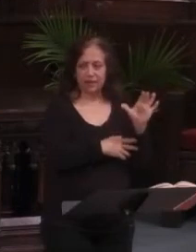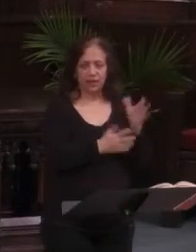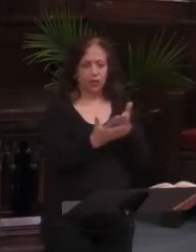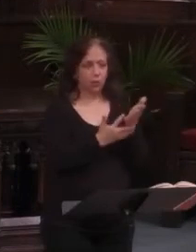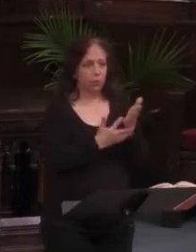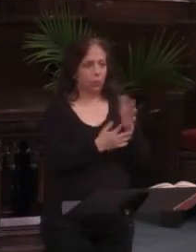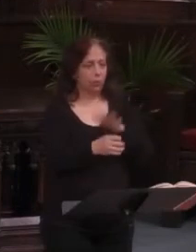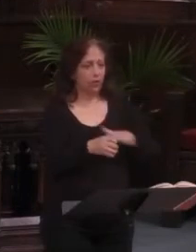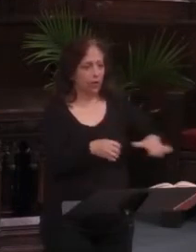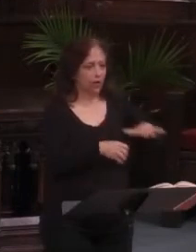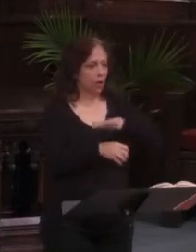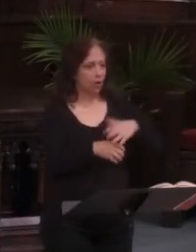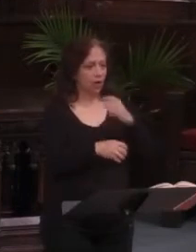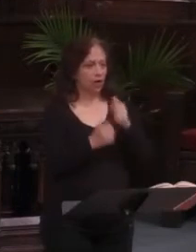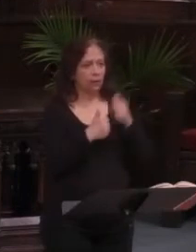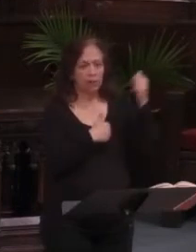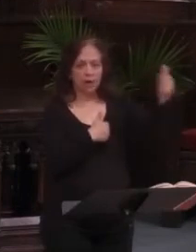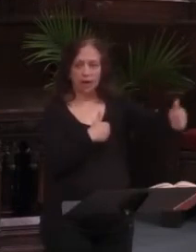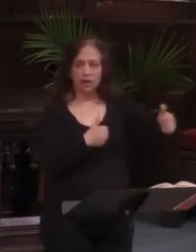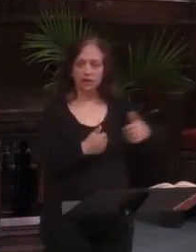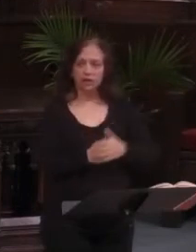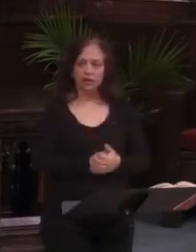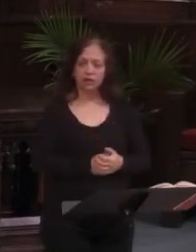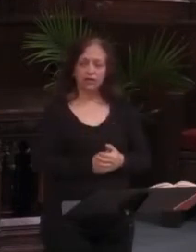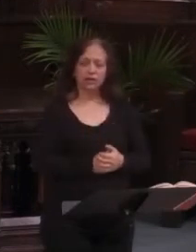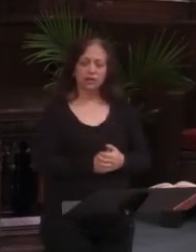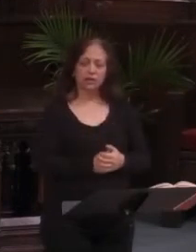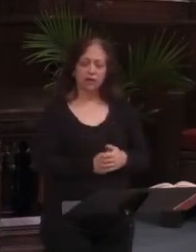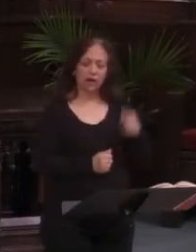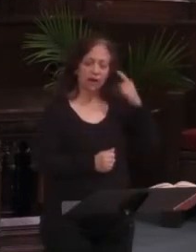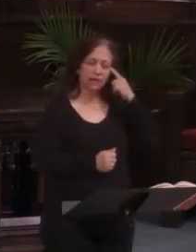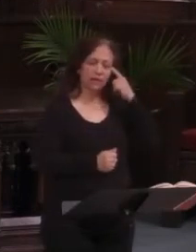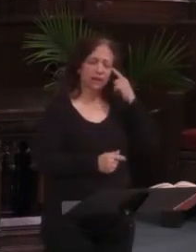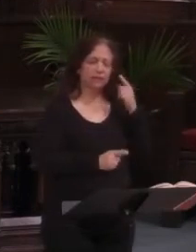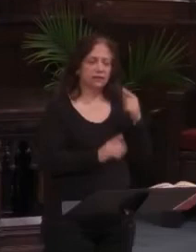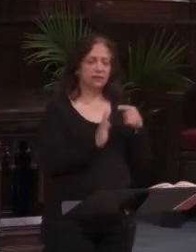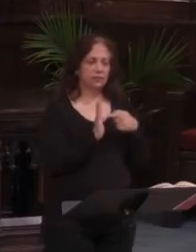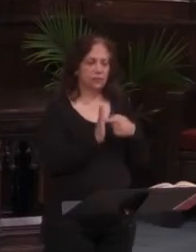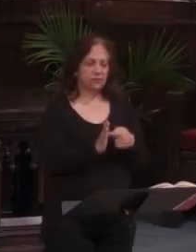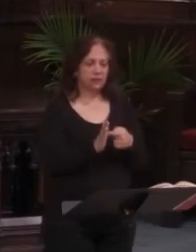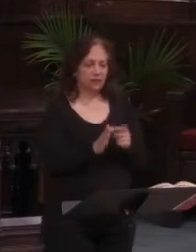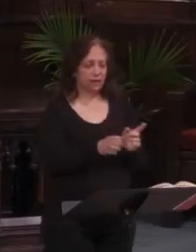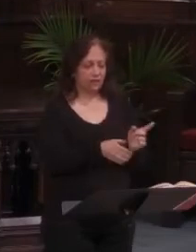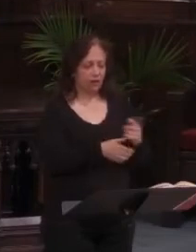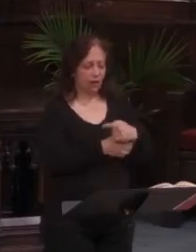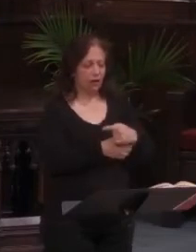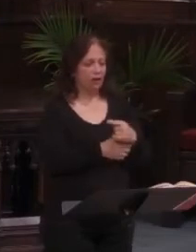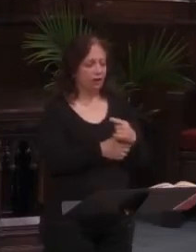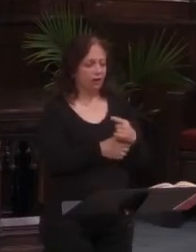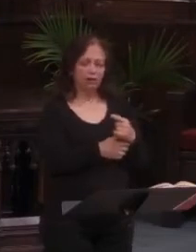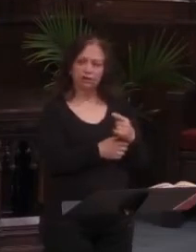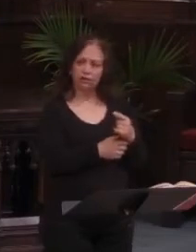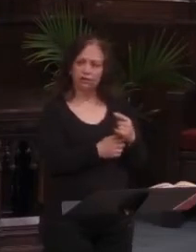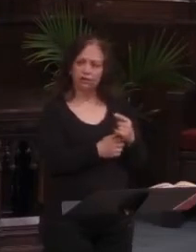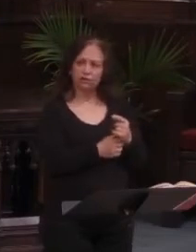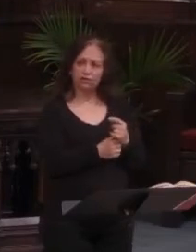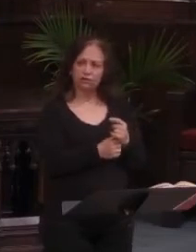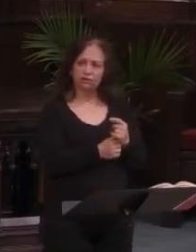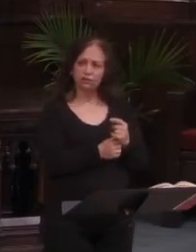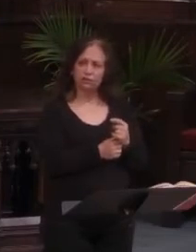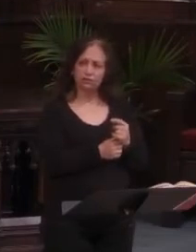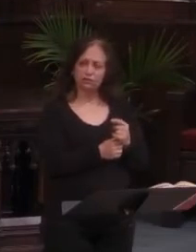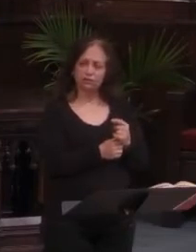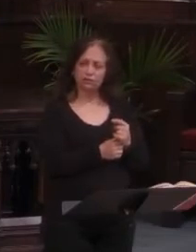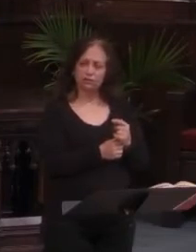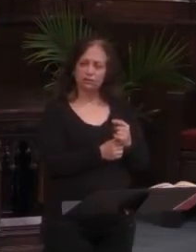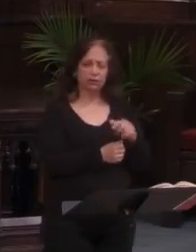and beyond. I think specifically of the Compass Youth Collaborative, a nonprofit in Hartford serving